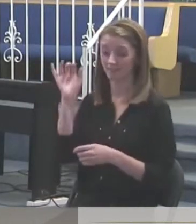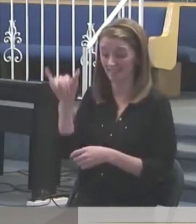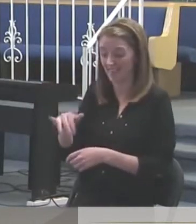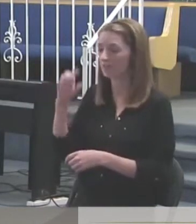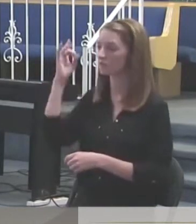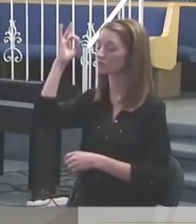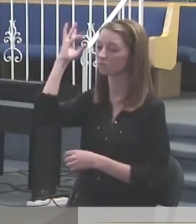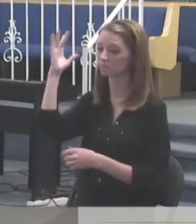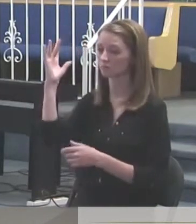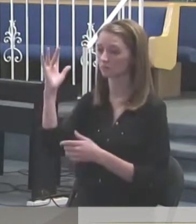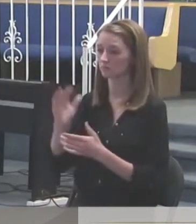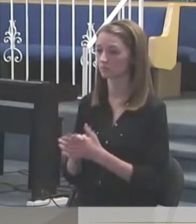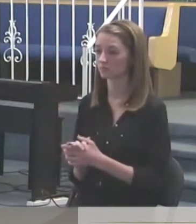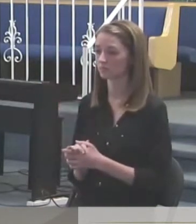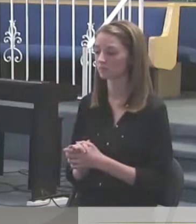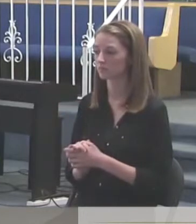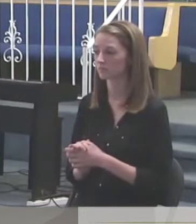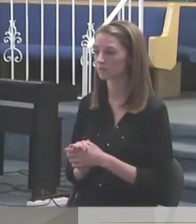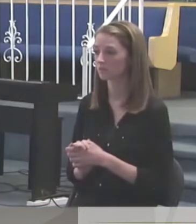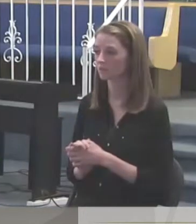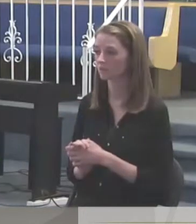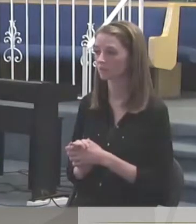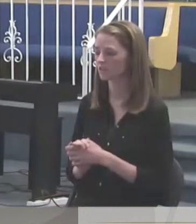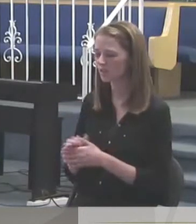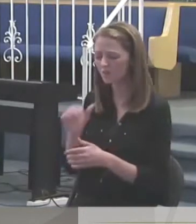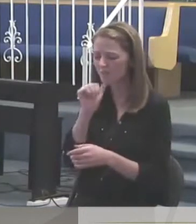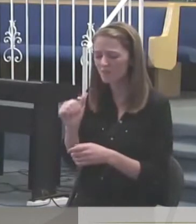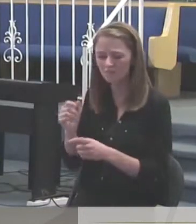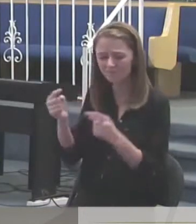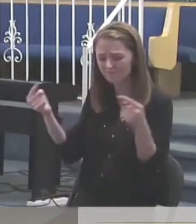that. Don't bother with people that can't help themselves.